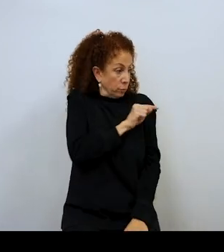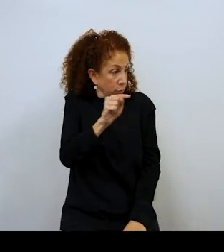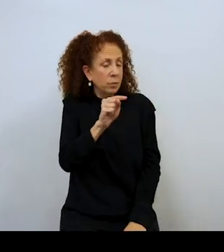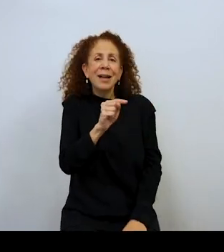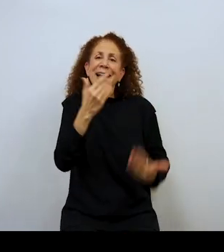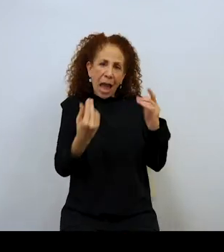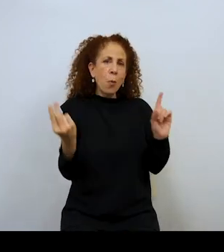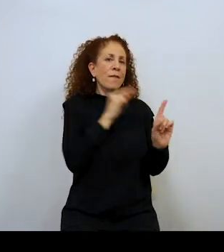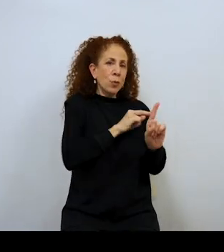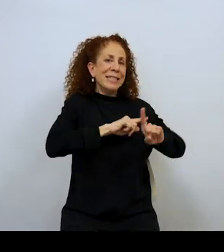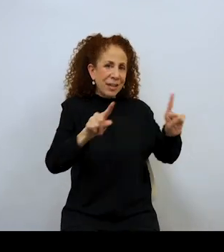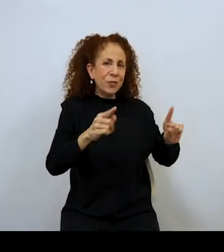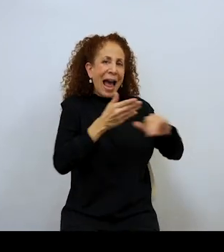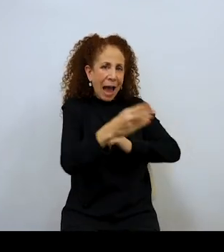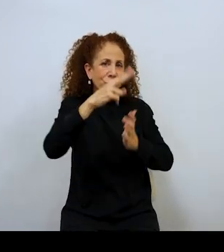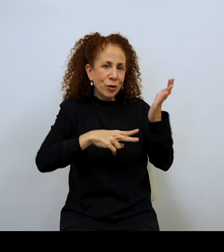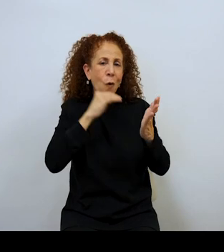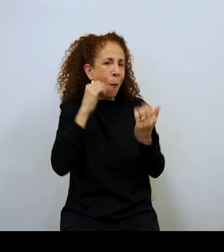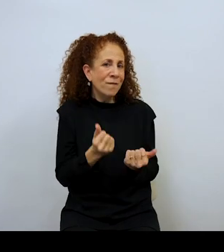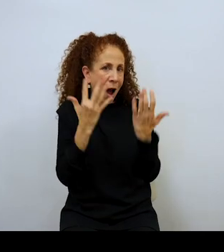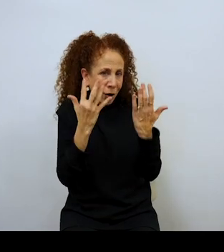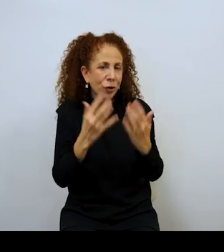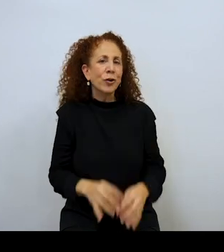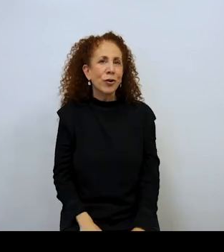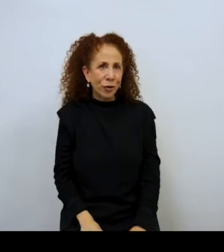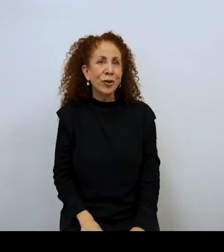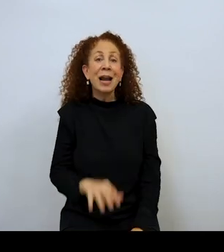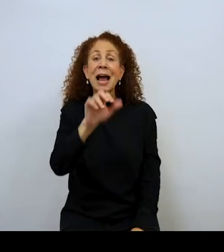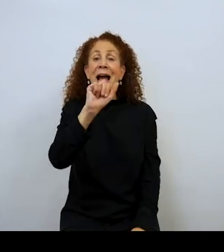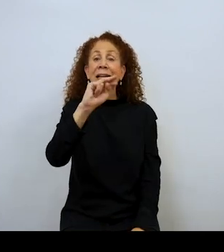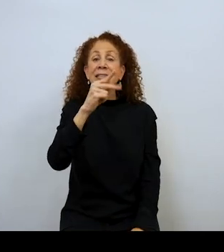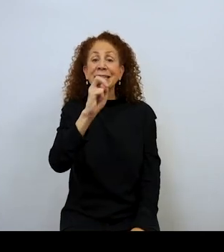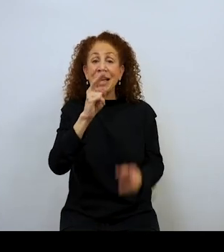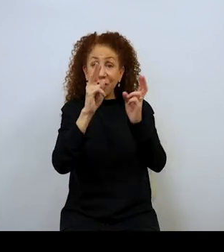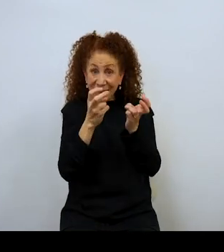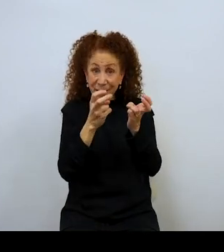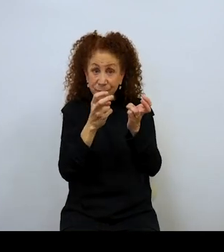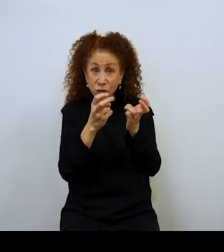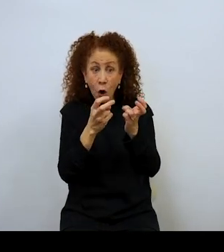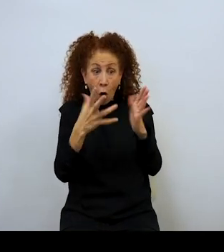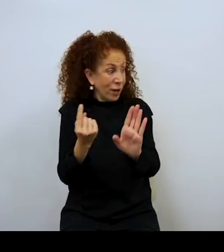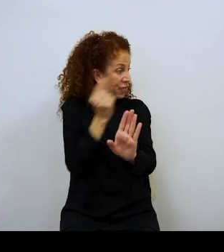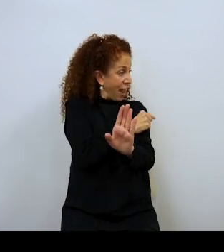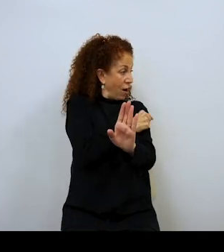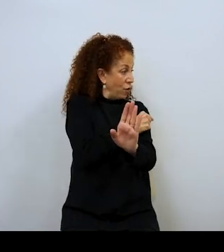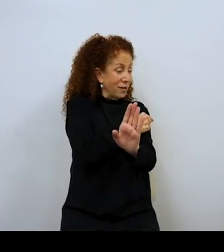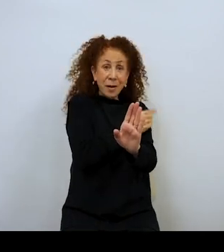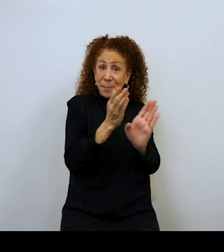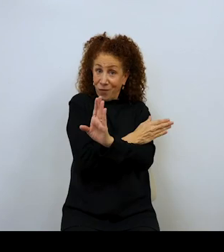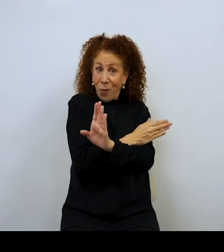those differently, having read Homefire and seeing that all the themes of Antigone were already there even when you weren't doing Antigone. That in